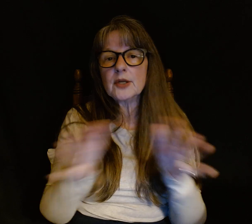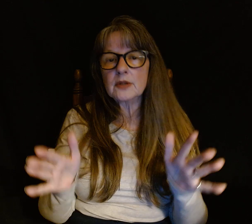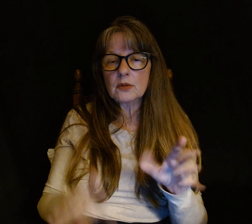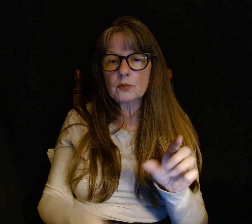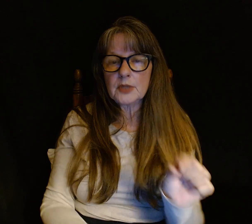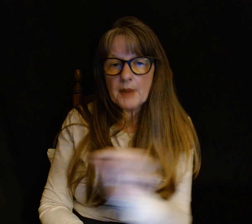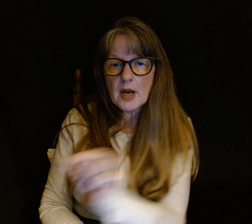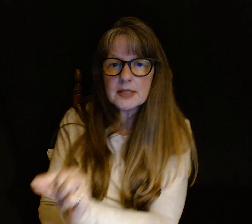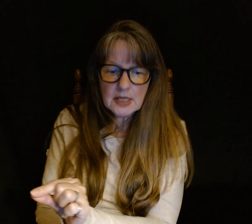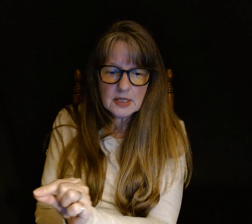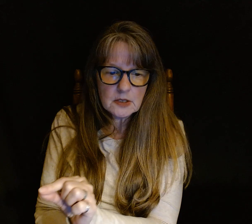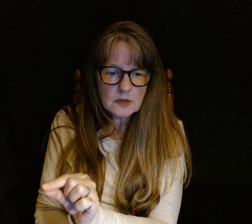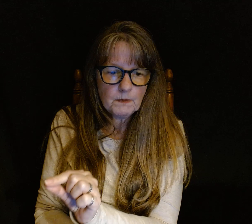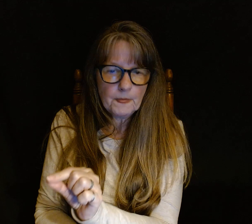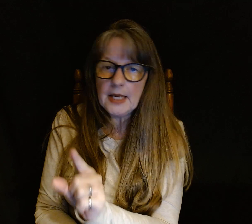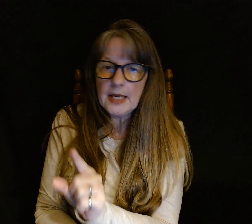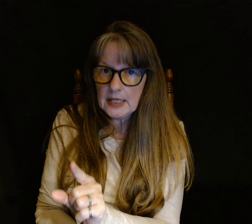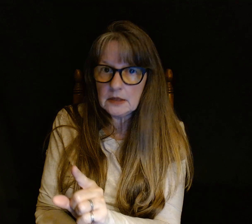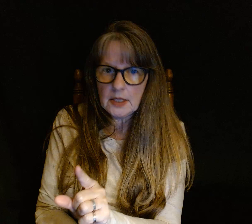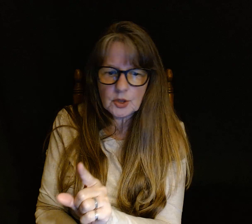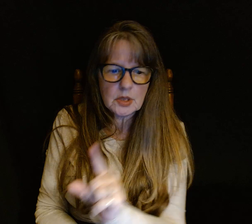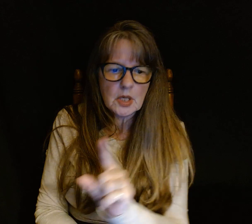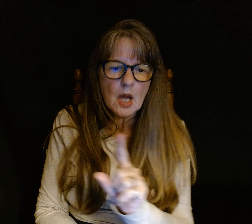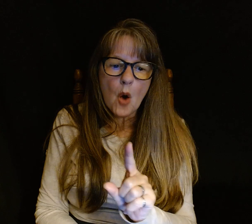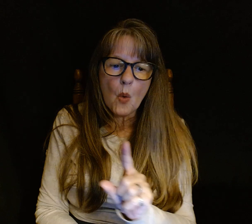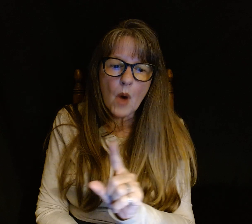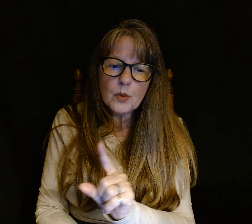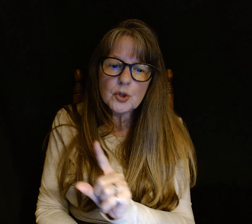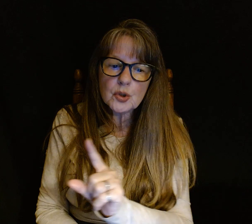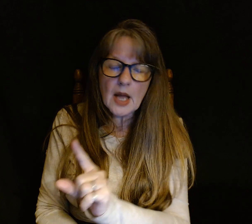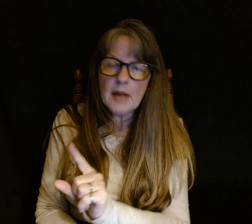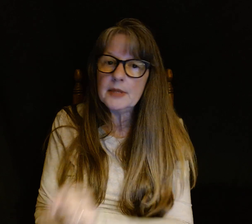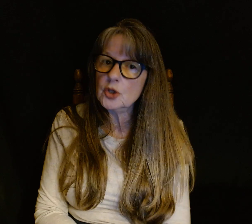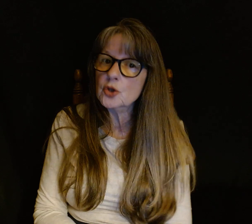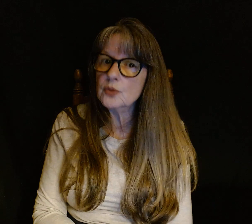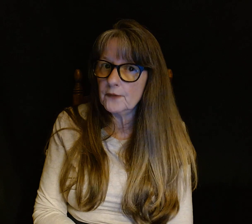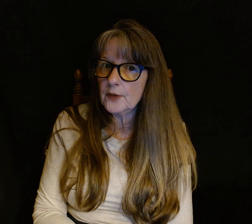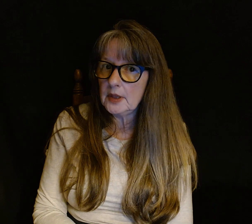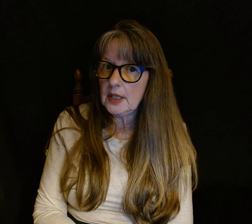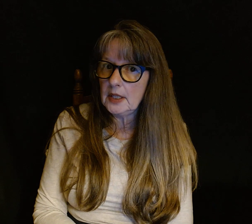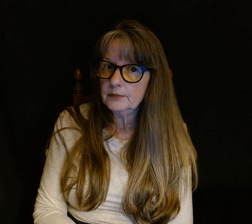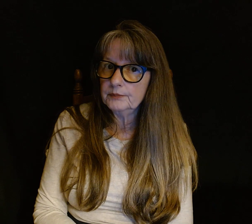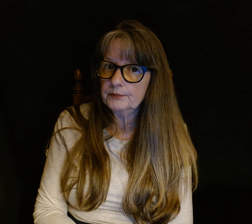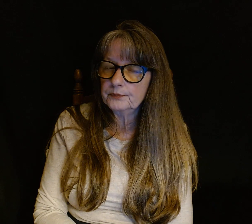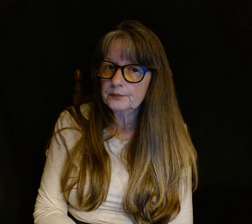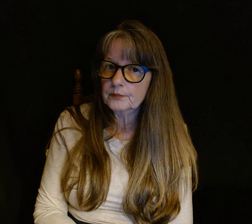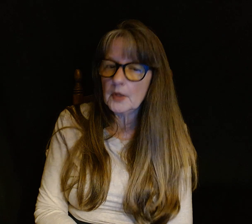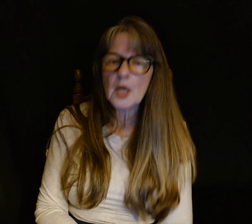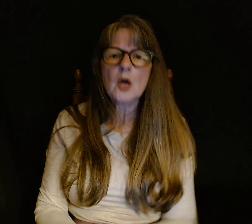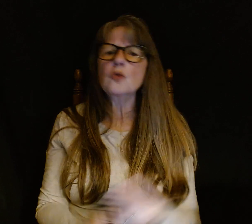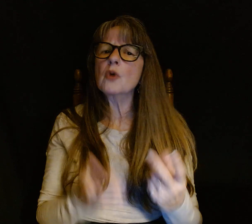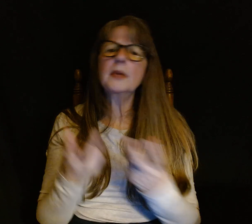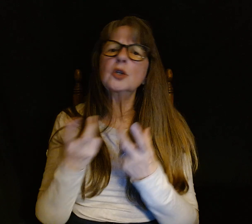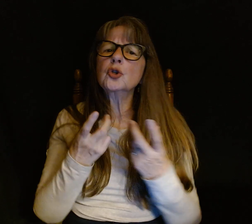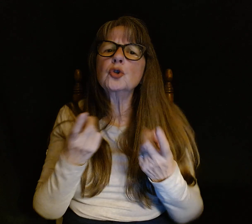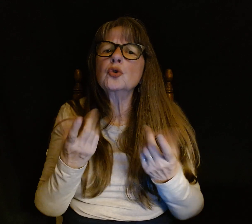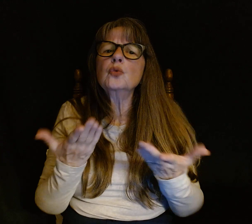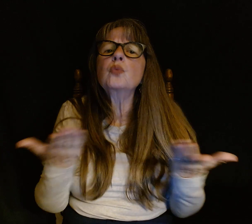the response is in English, what would you like me to do differently? You want me to do